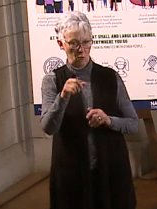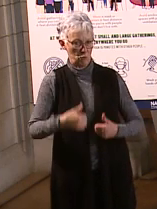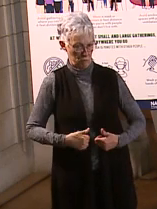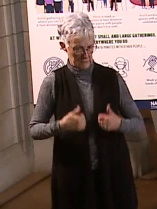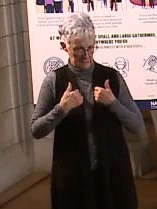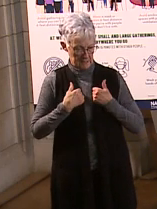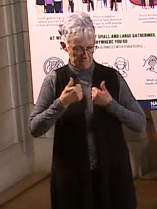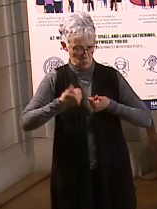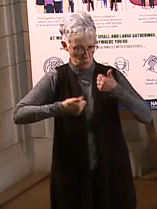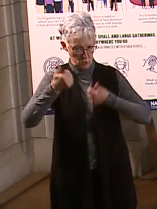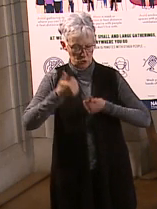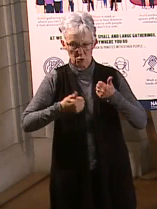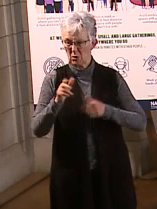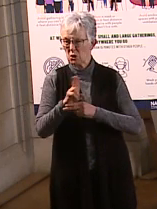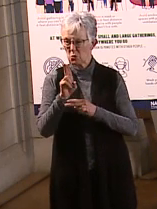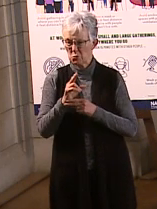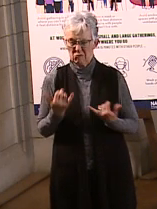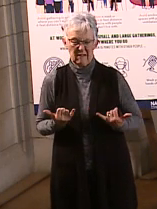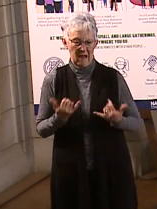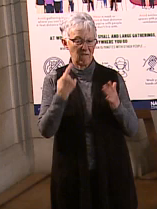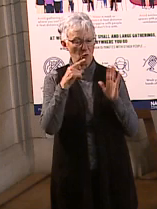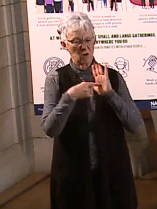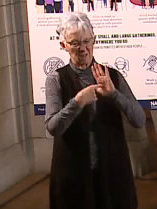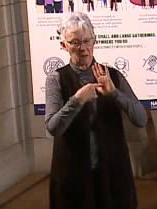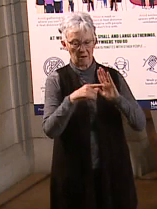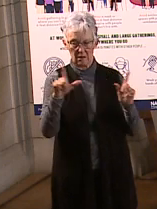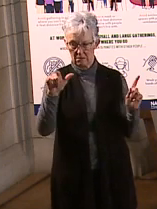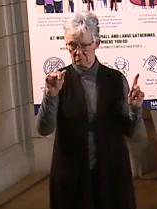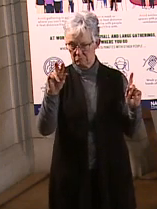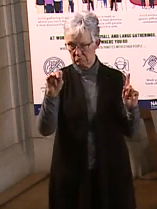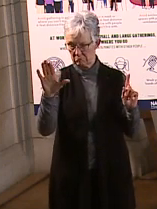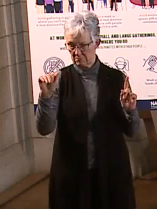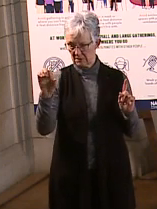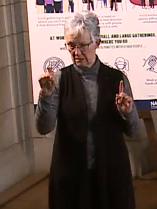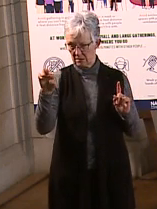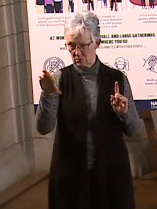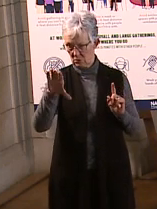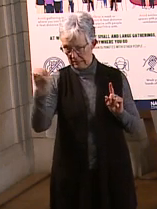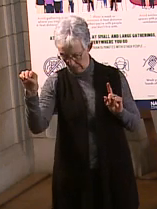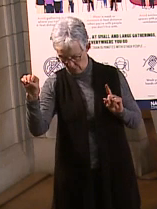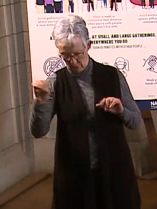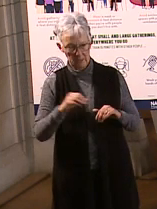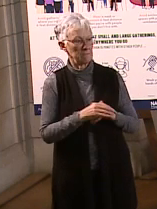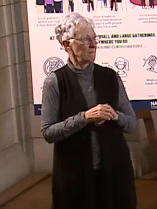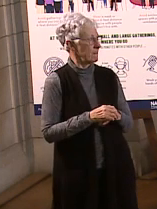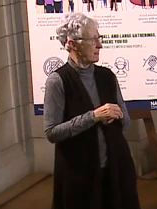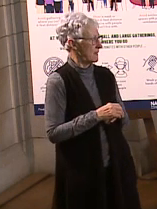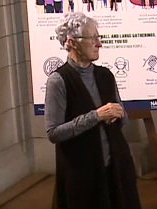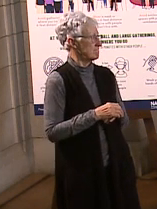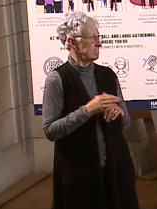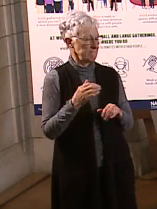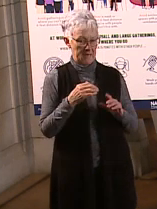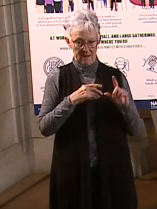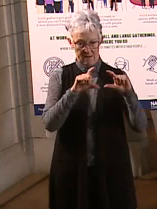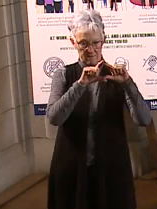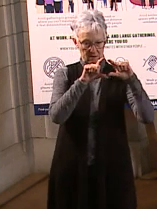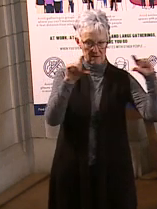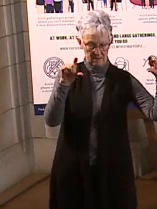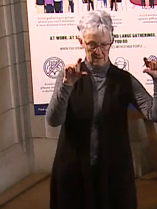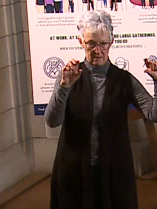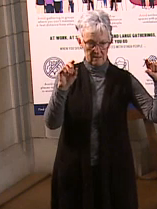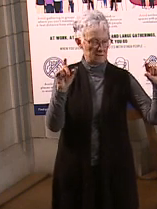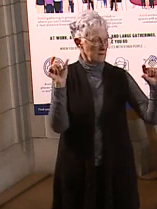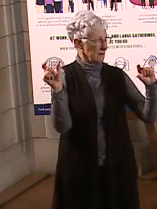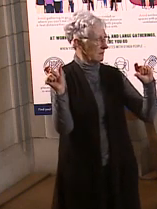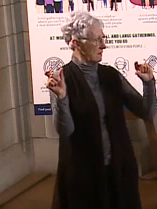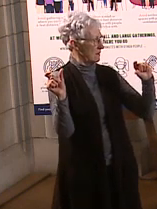In this case, we're going to be using Lancaster County. There is a box to the right for the parcel ID number, the